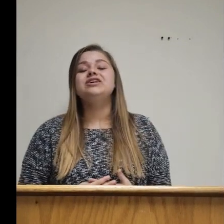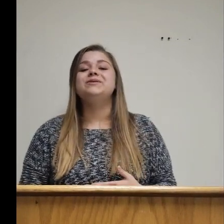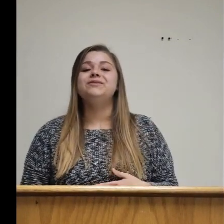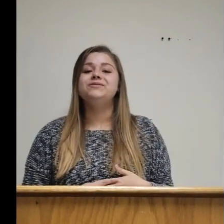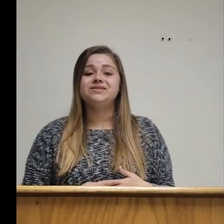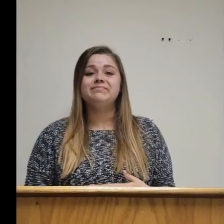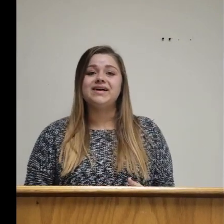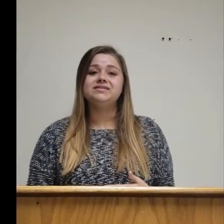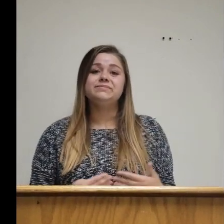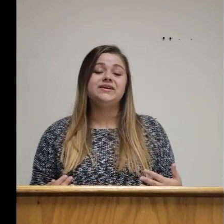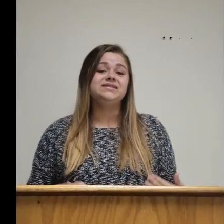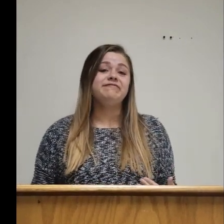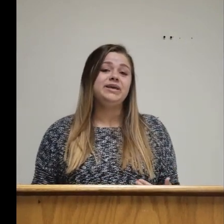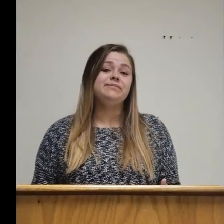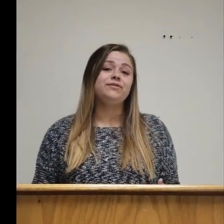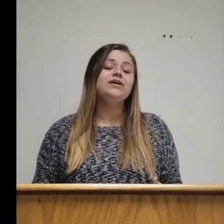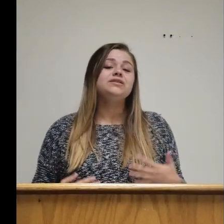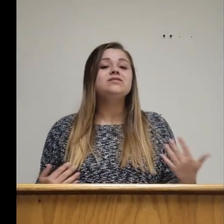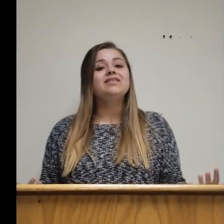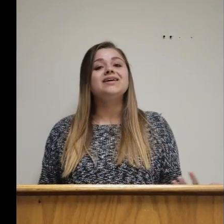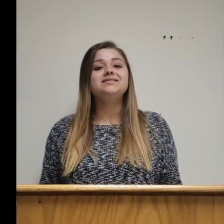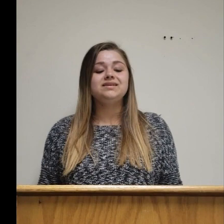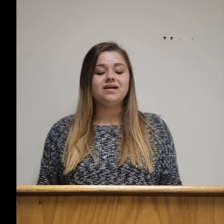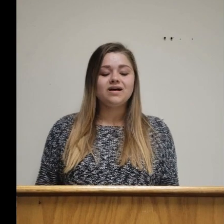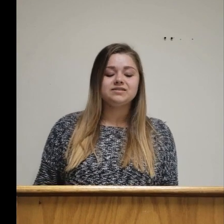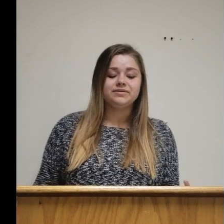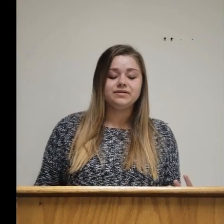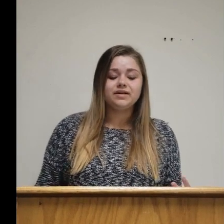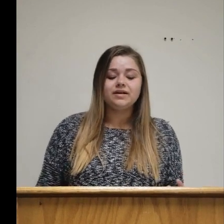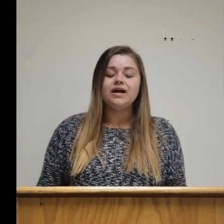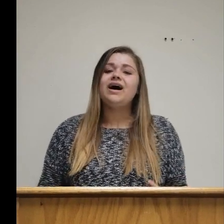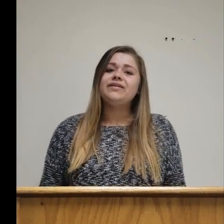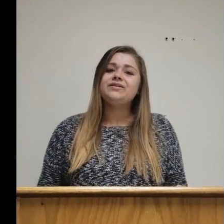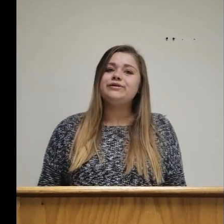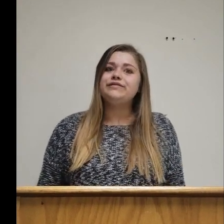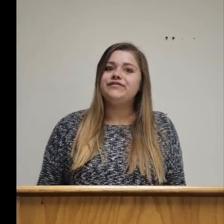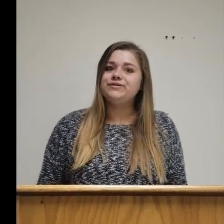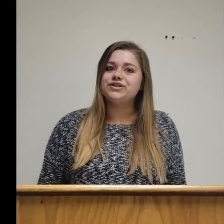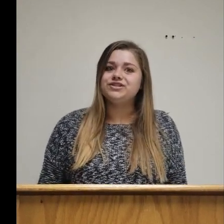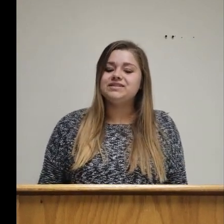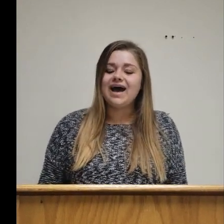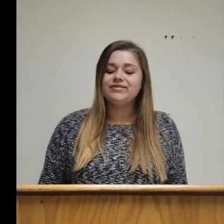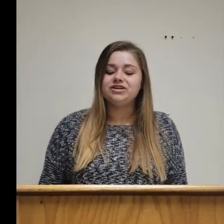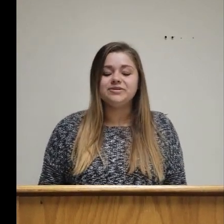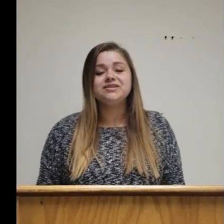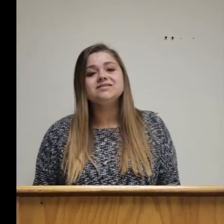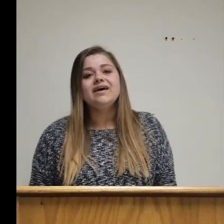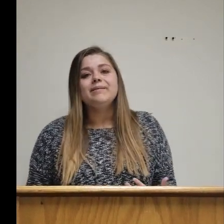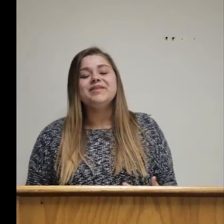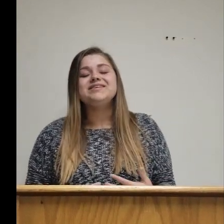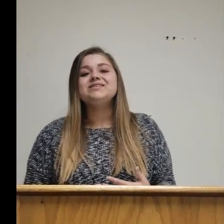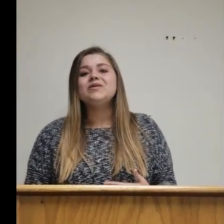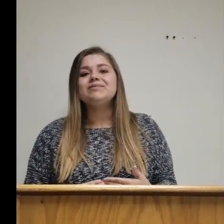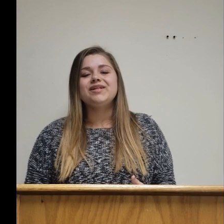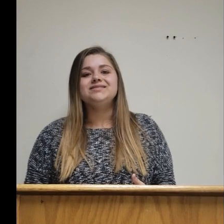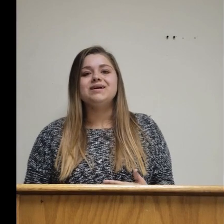have an interpreter who does her best to bring in deaf people so that they can see the gospel. I only know of a few churches that have interpreters,